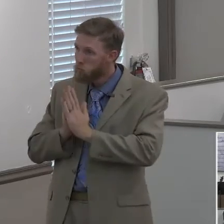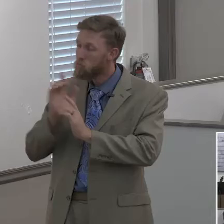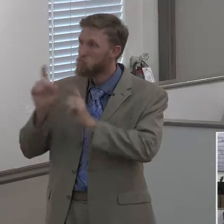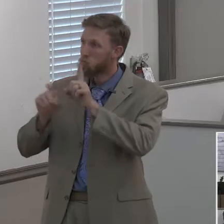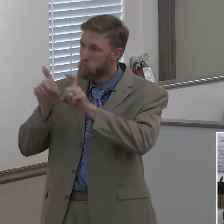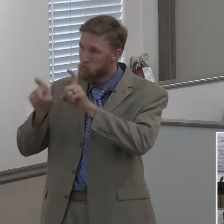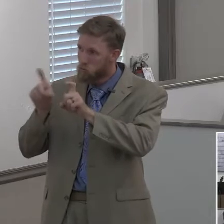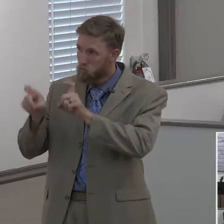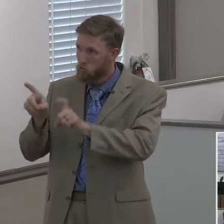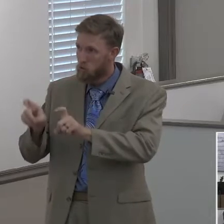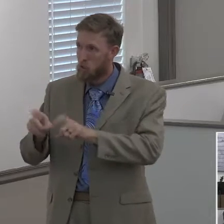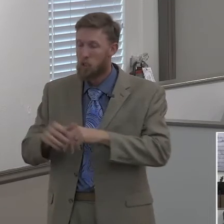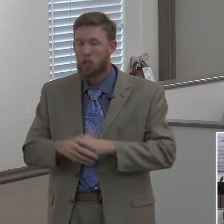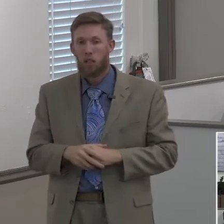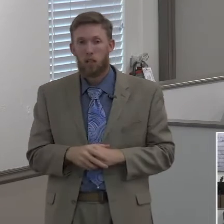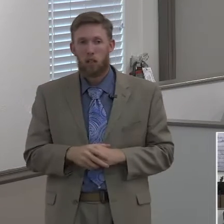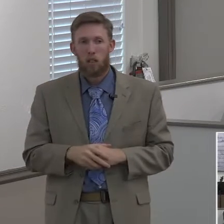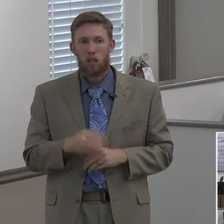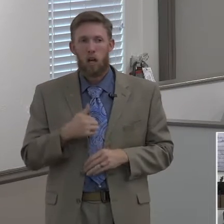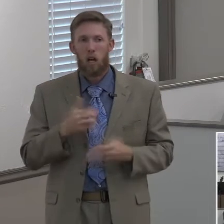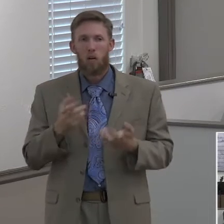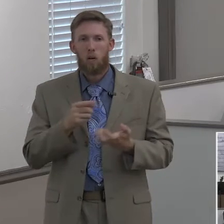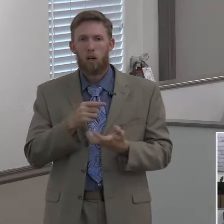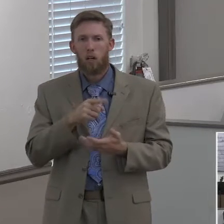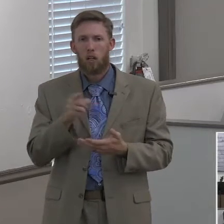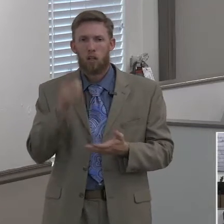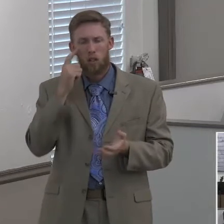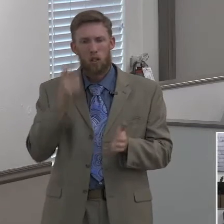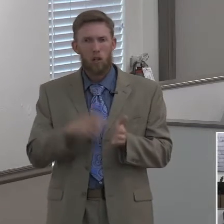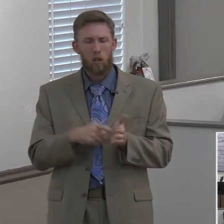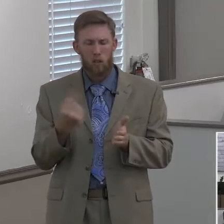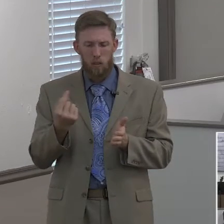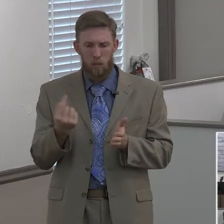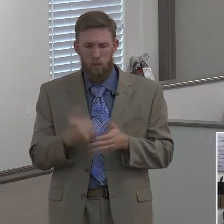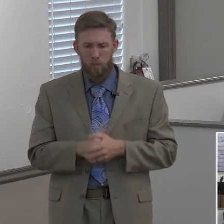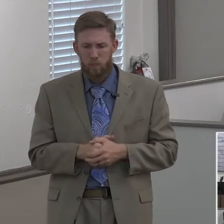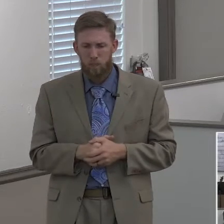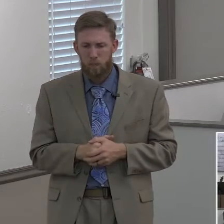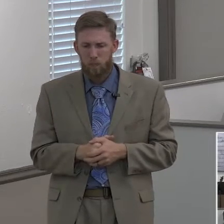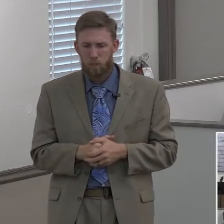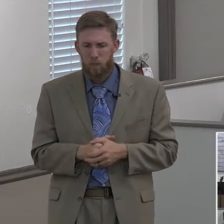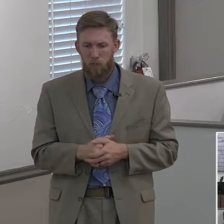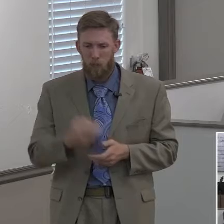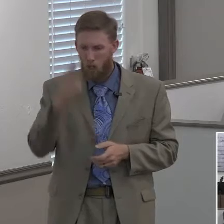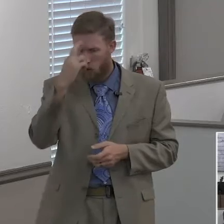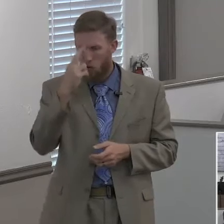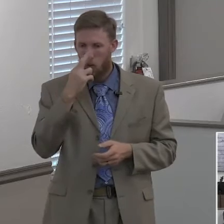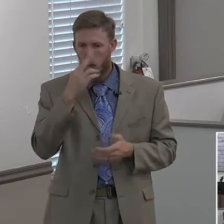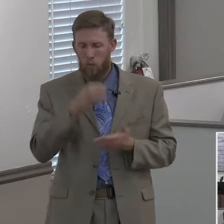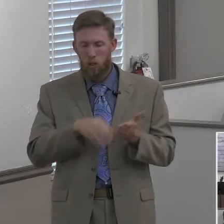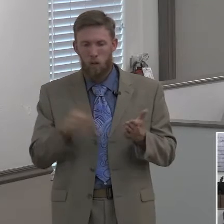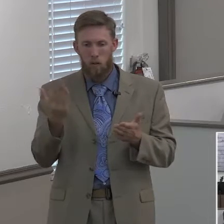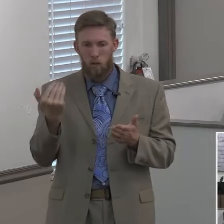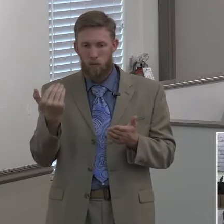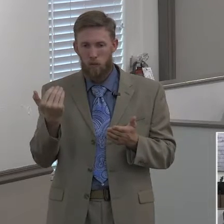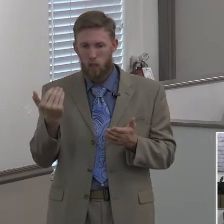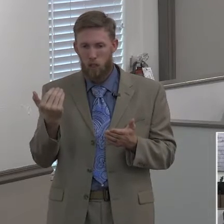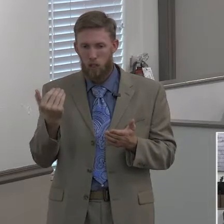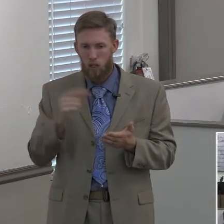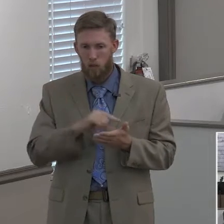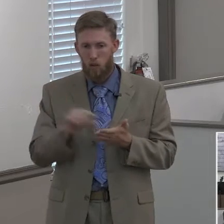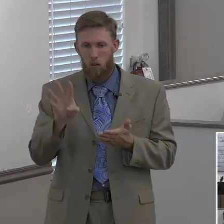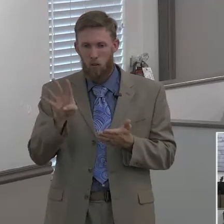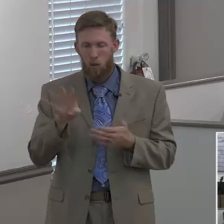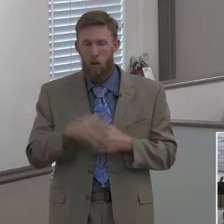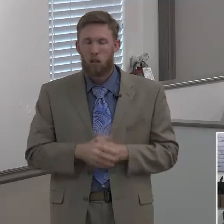this week. But I want you to notice something with me right now. I want you to look at Romans chapter